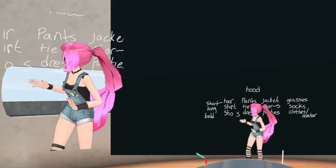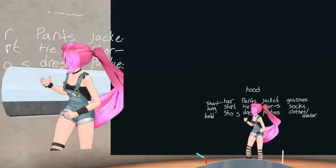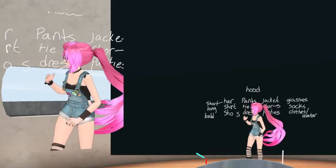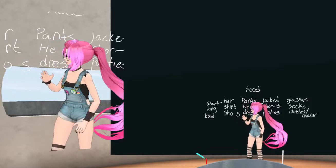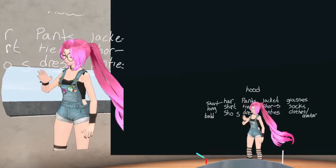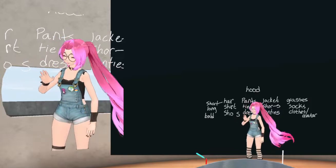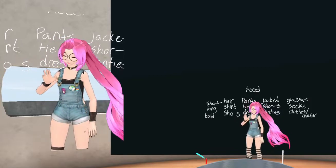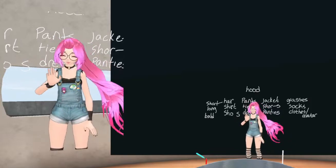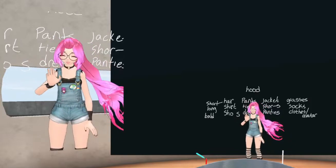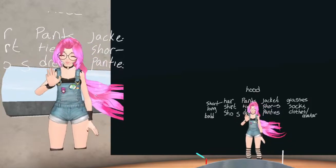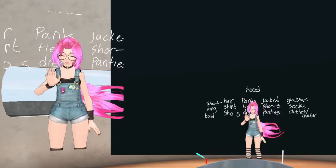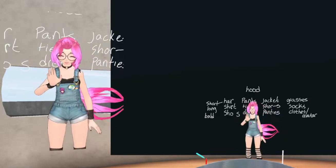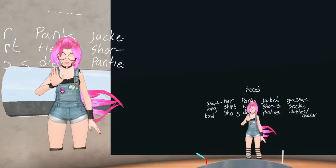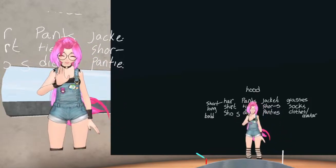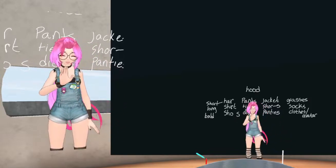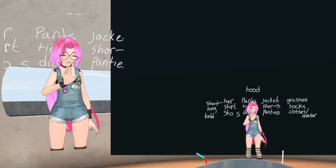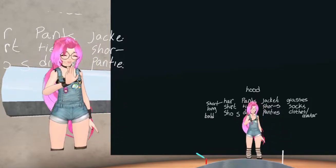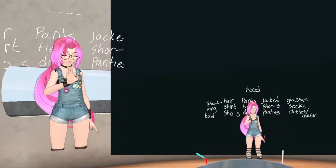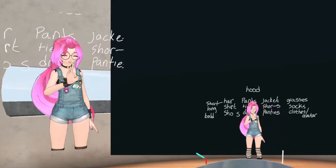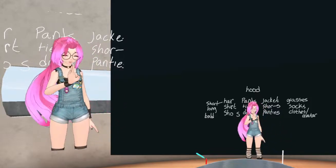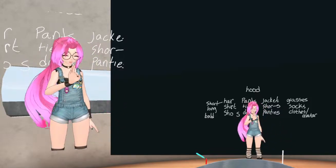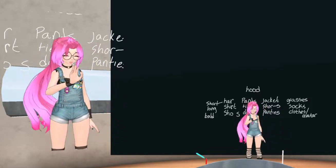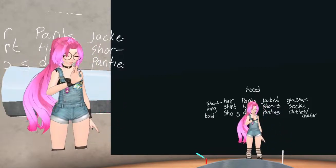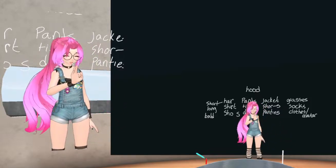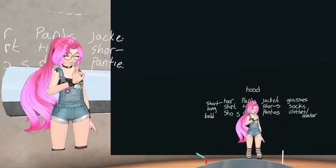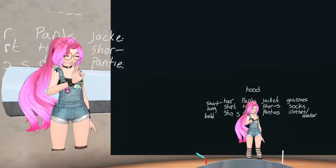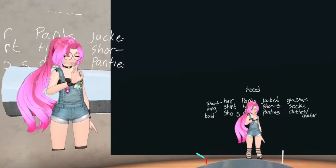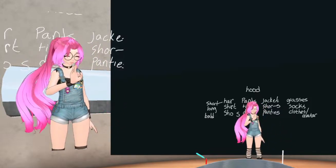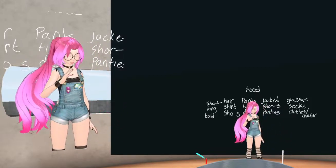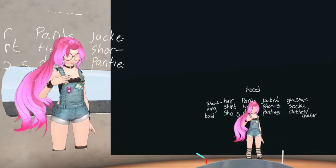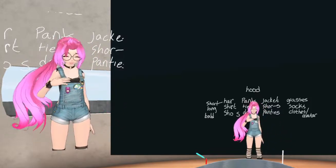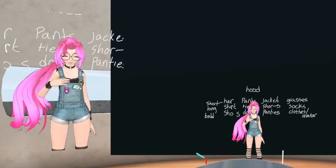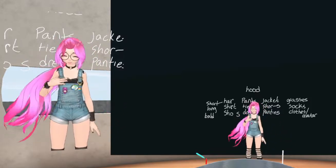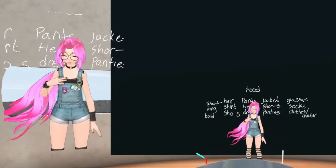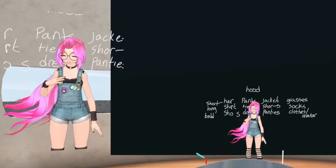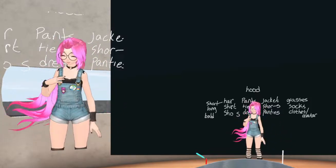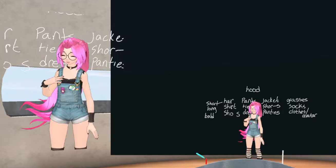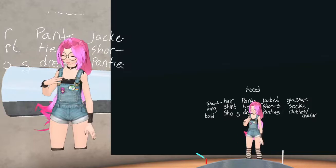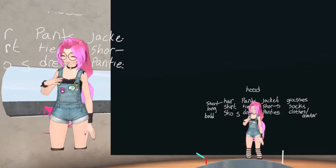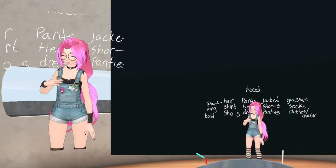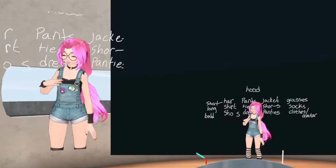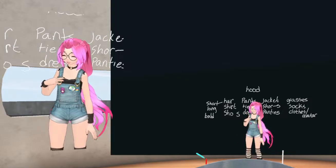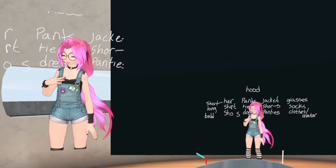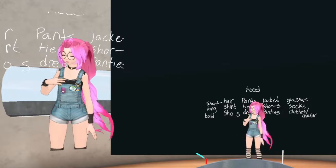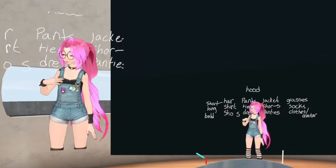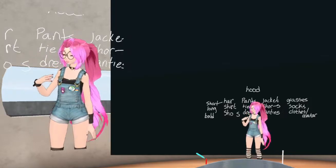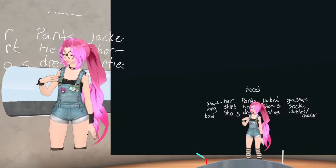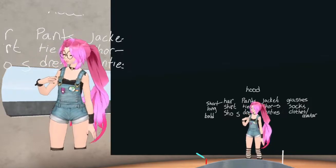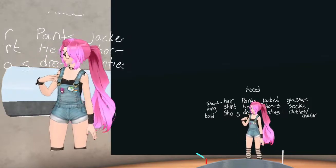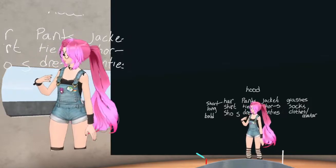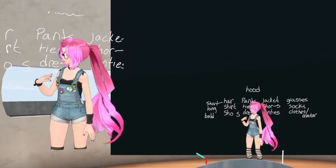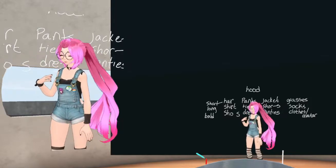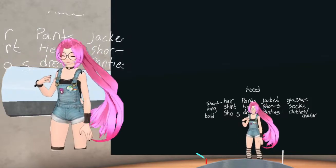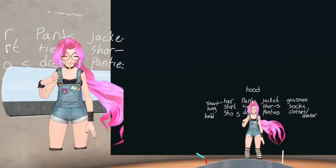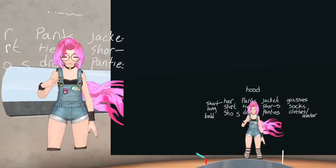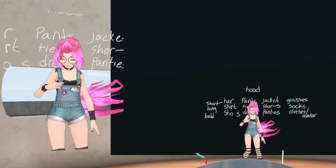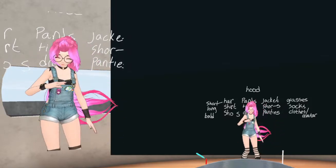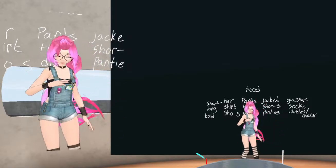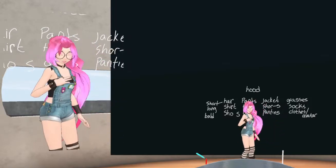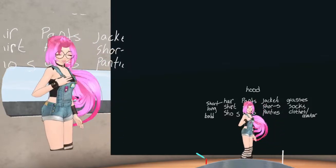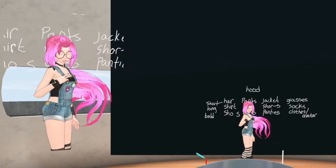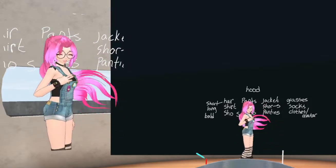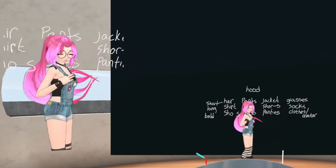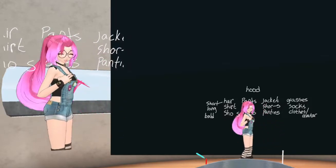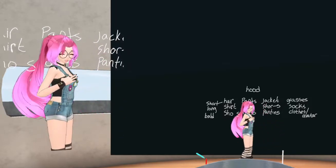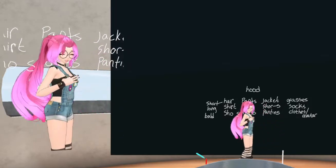if you are, literally take your fingers, pinch them together, literally grab your shirt and pull.